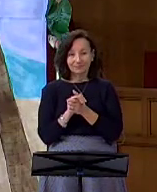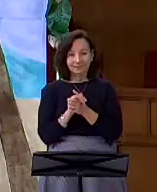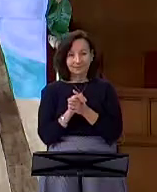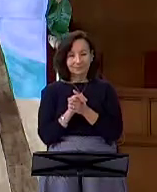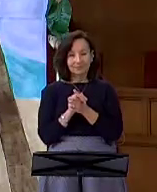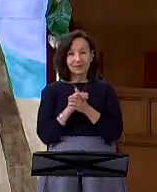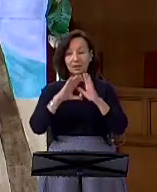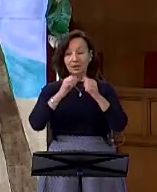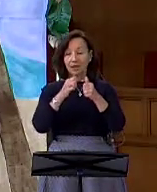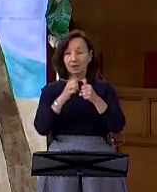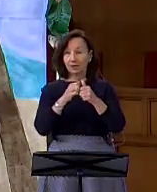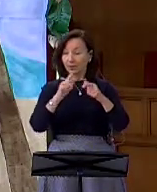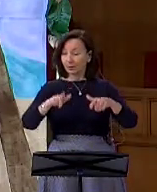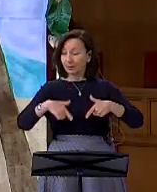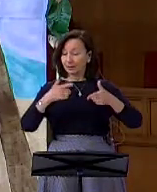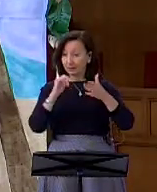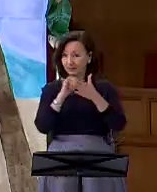So how do we walk that way?